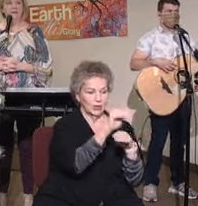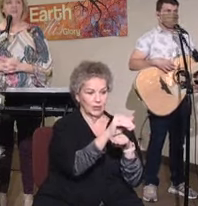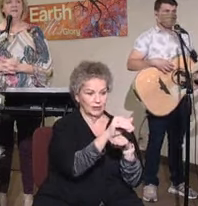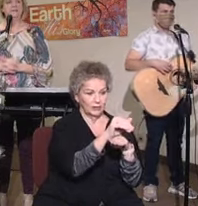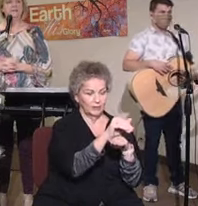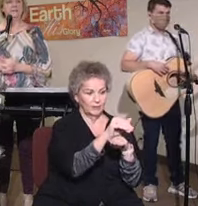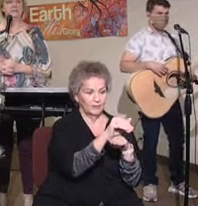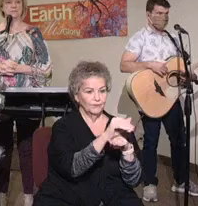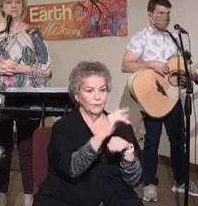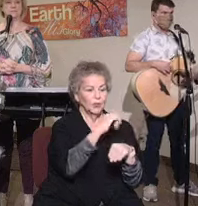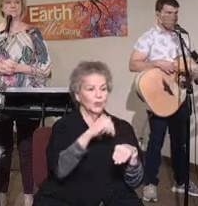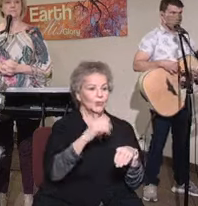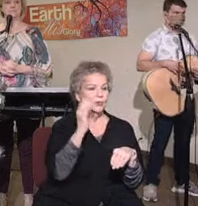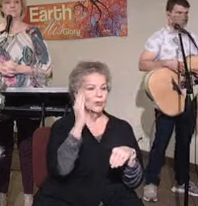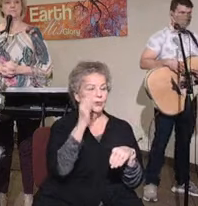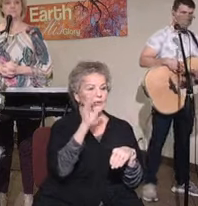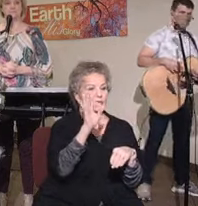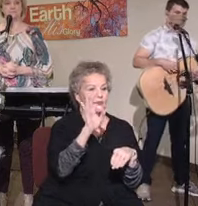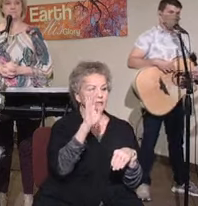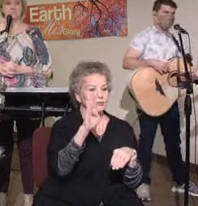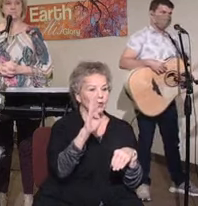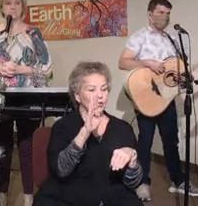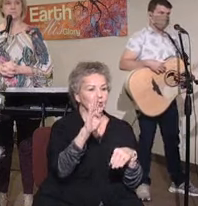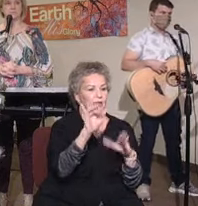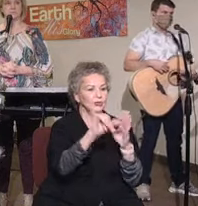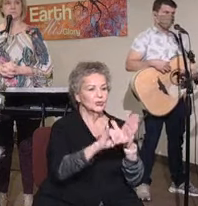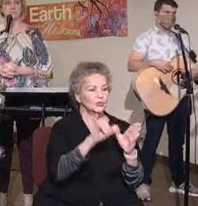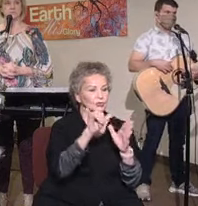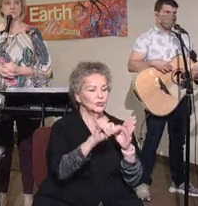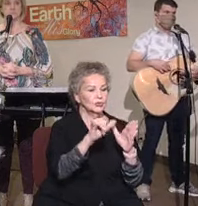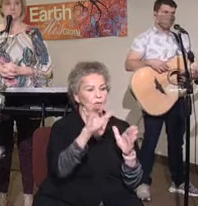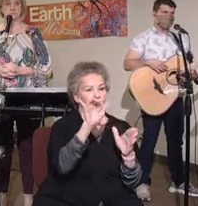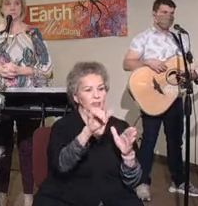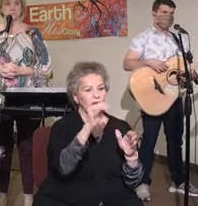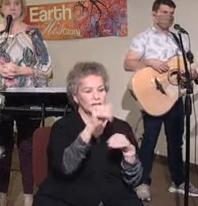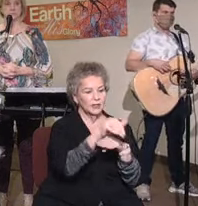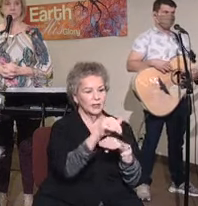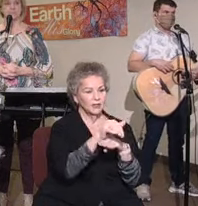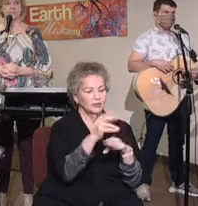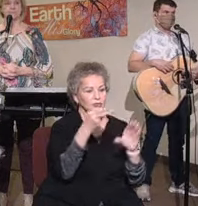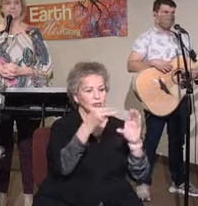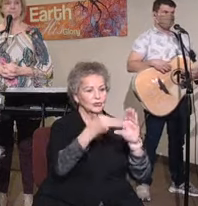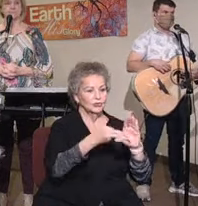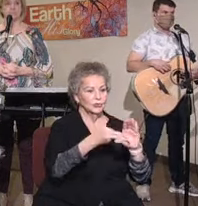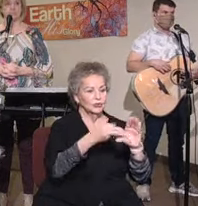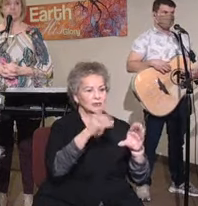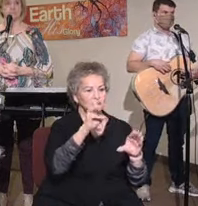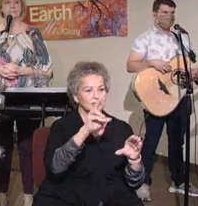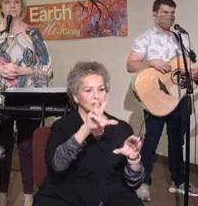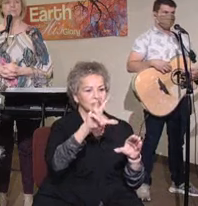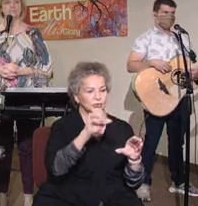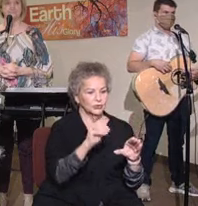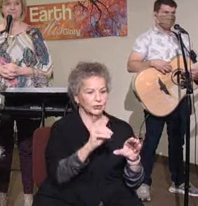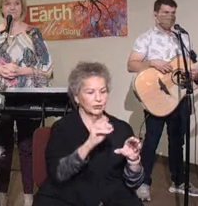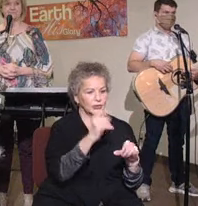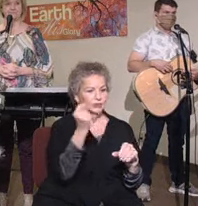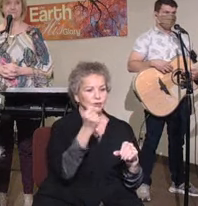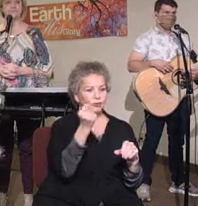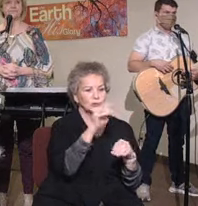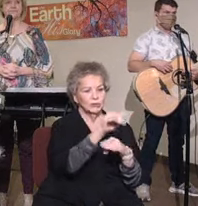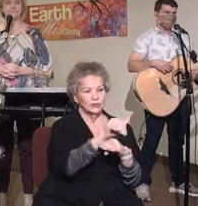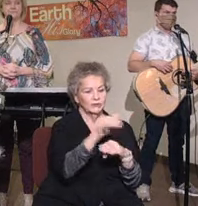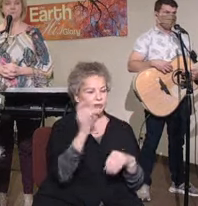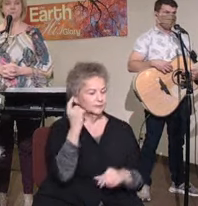Tuesday night. We will be on Facebook and YouTube also that night, so join us right here at 6:30 on Tuesday